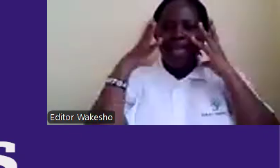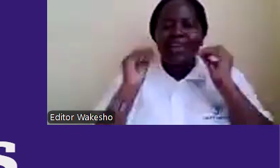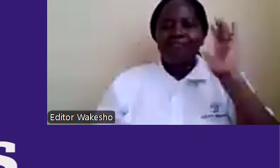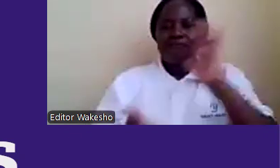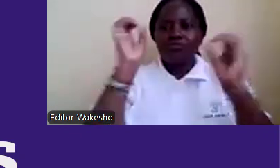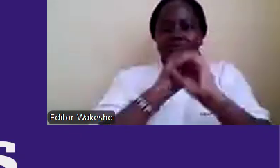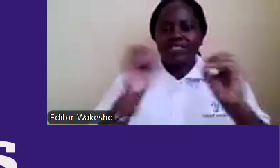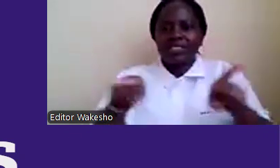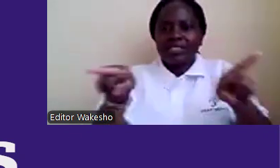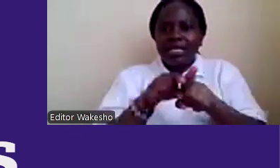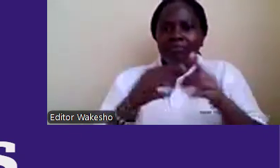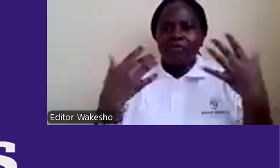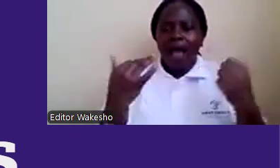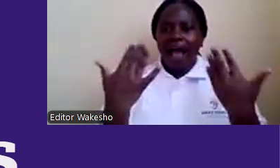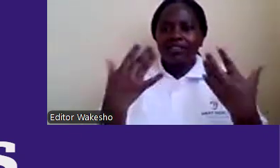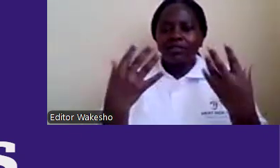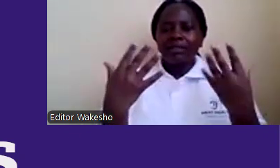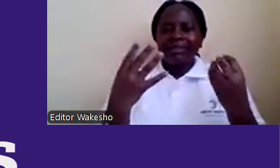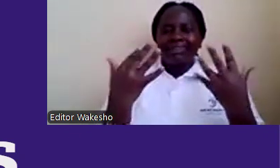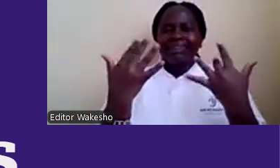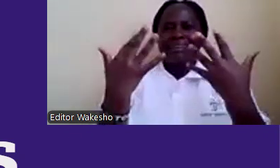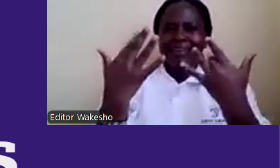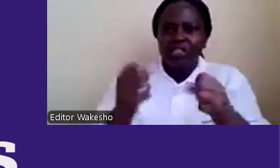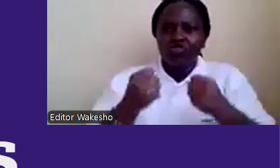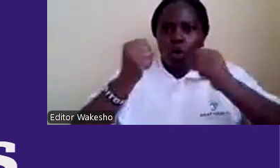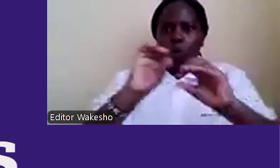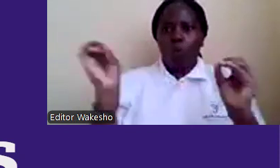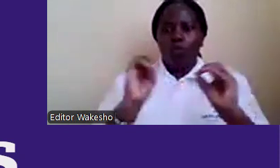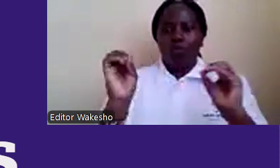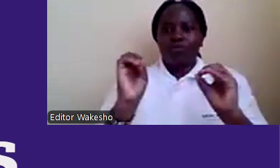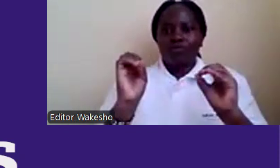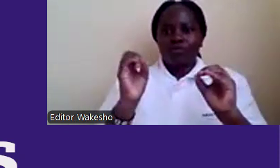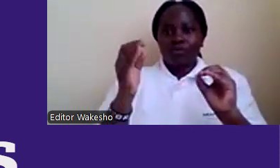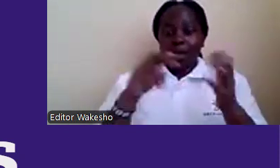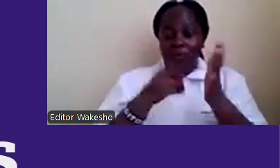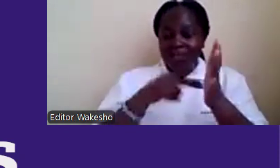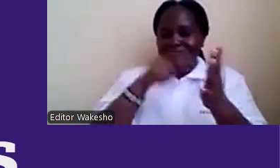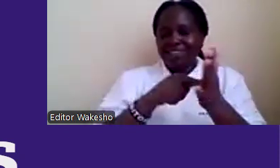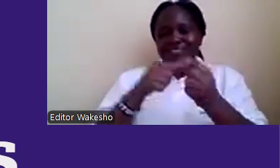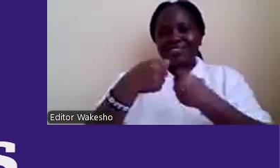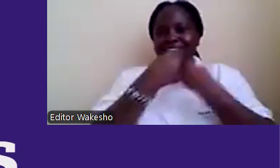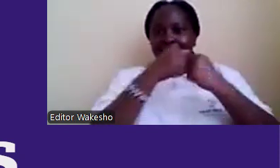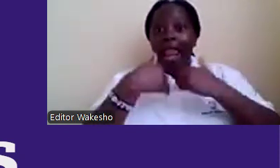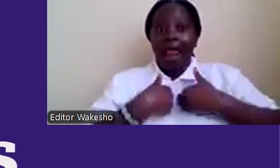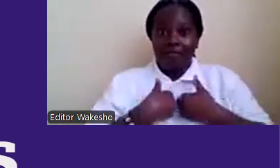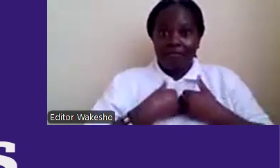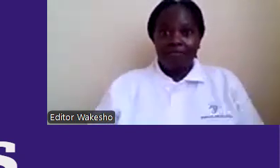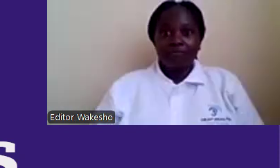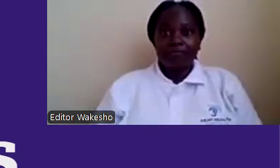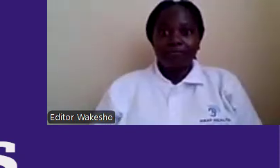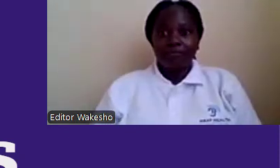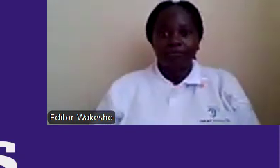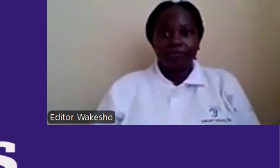which can sometimes be as a result of a complication, and we'll look at some of those complications in a